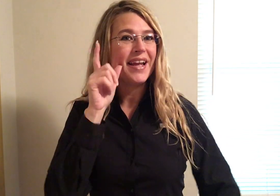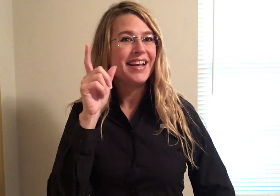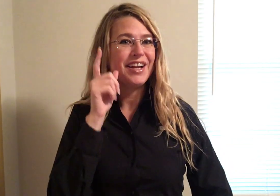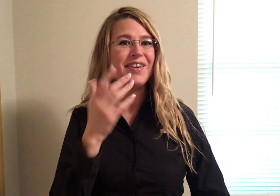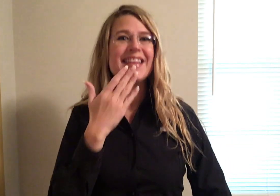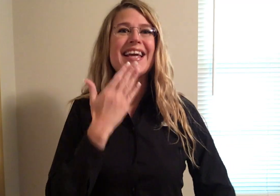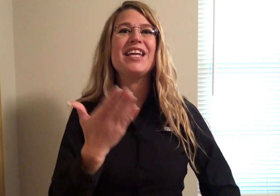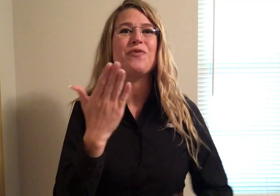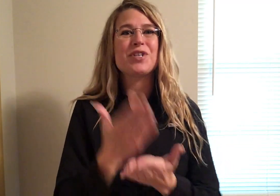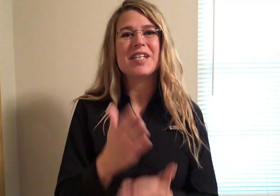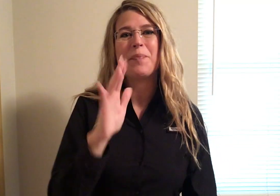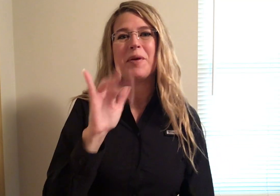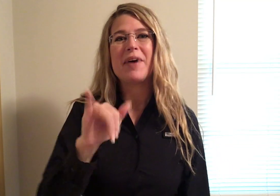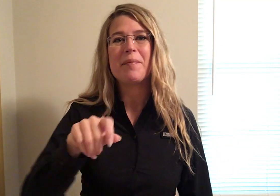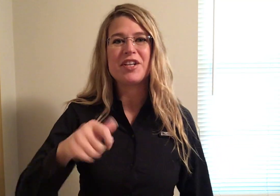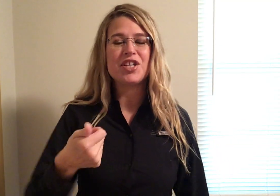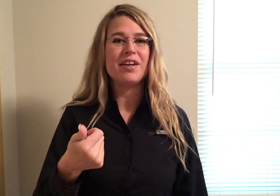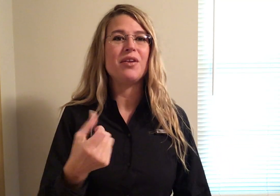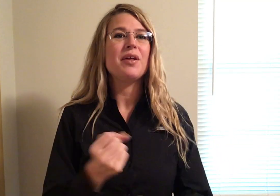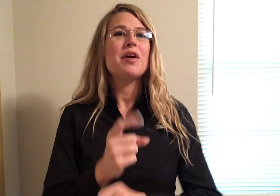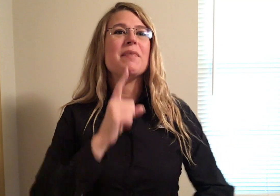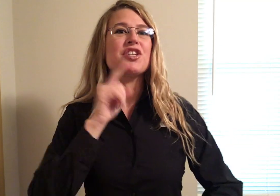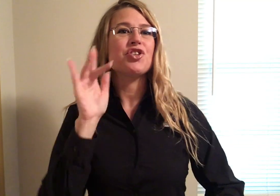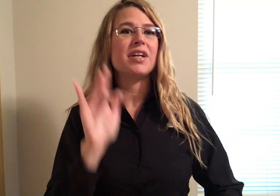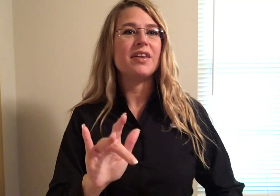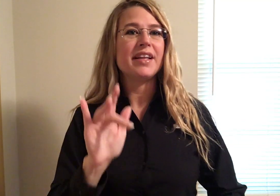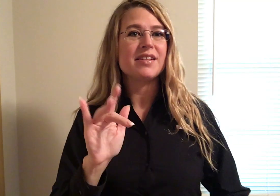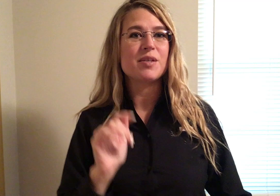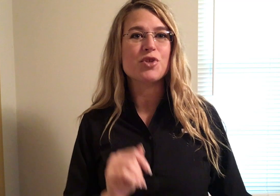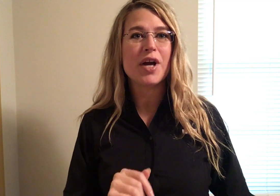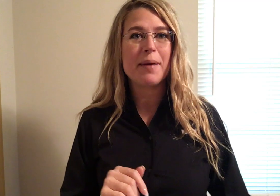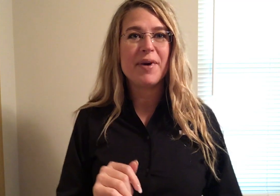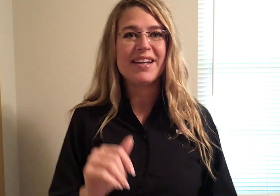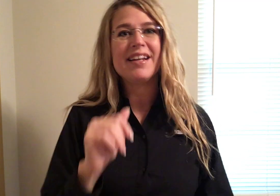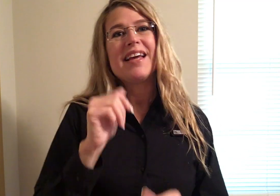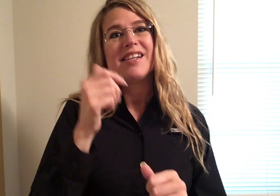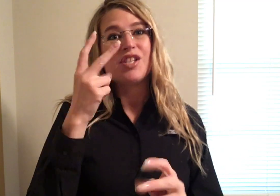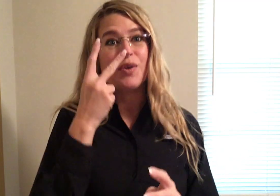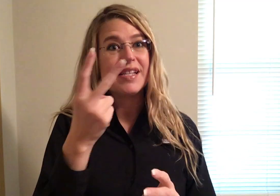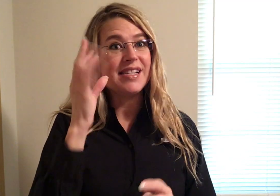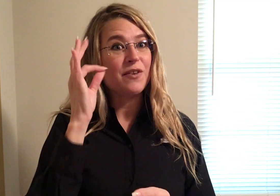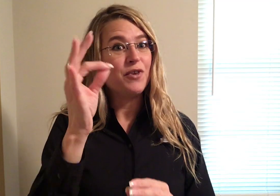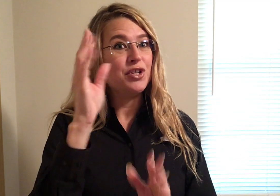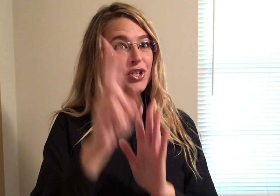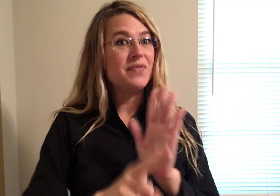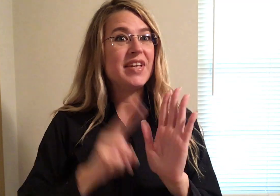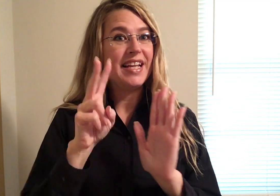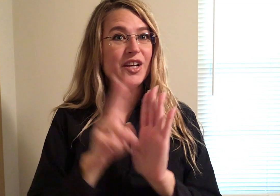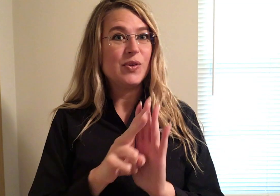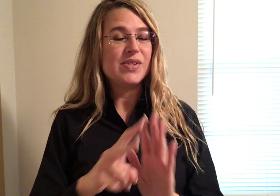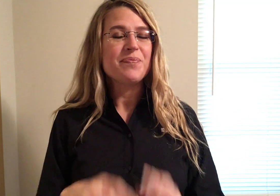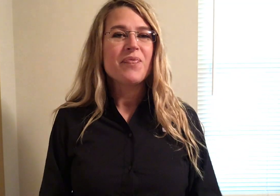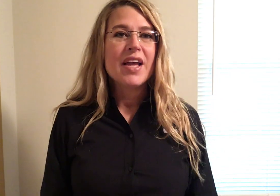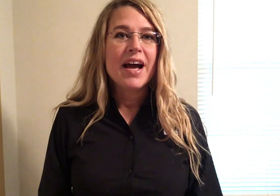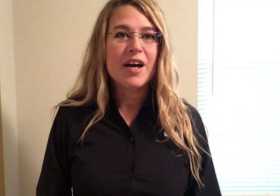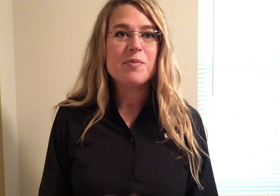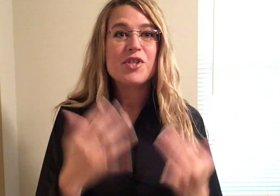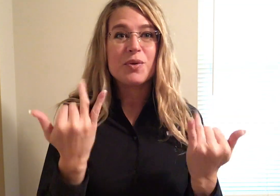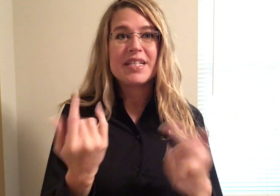Luann here, and thank you for stopping by my channel. Make sure to click the subscribe button so you can see future videos. So today